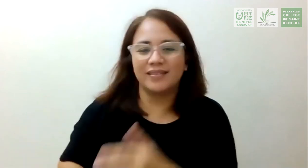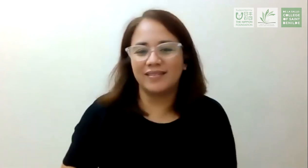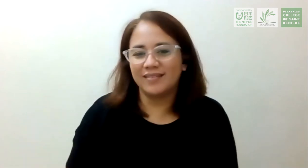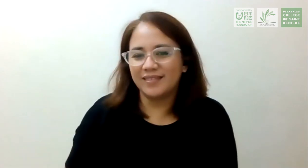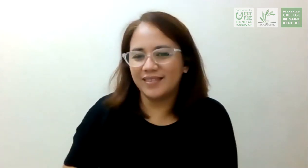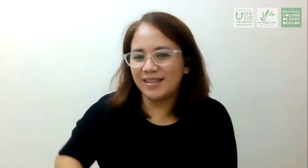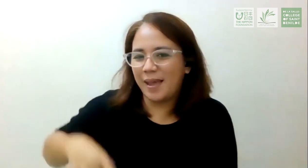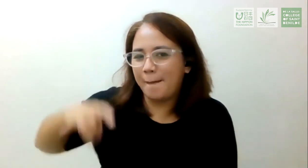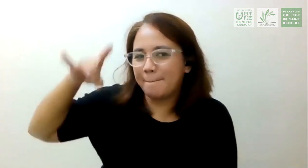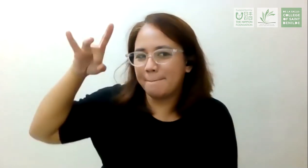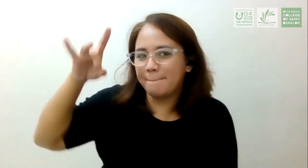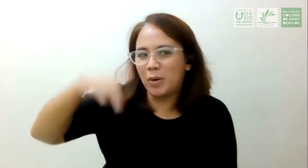Okay.